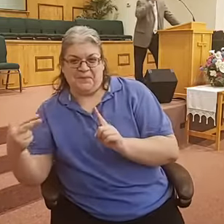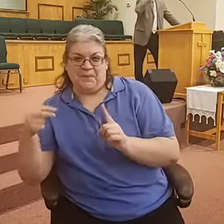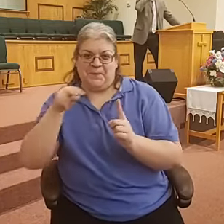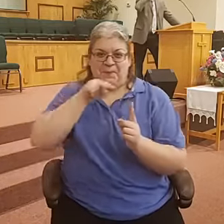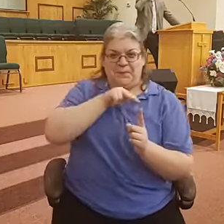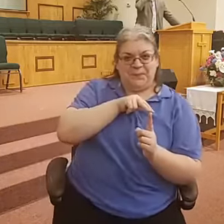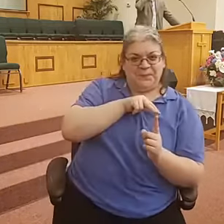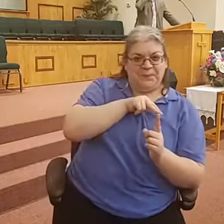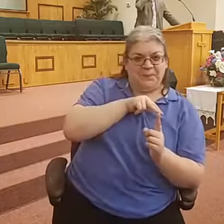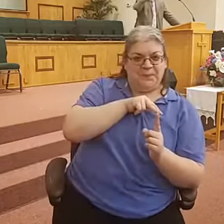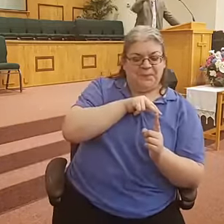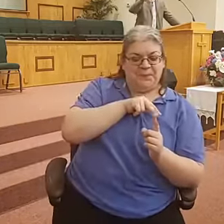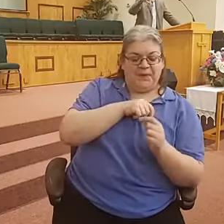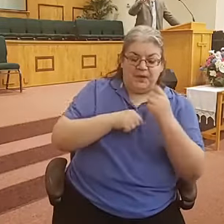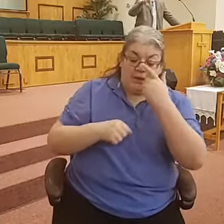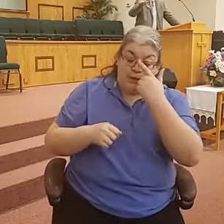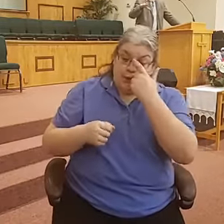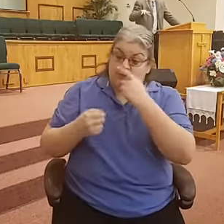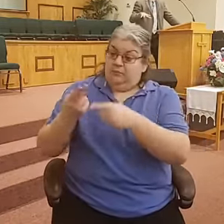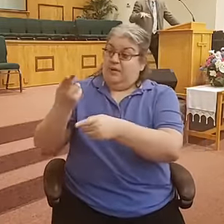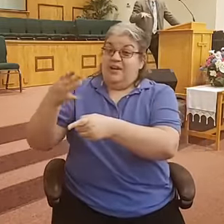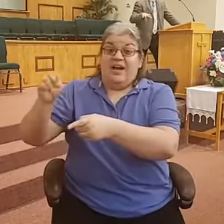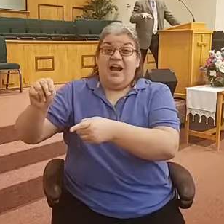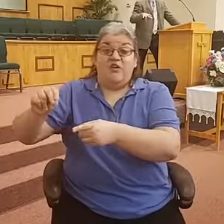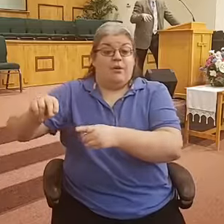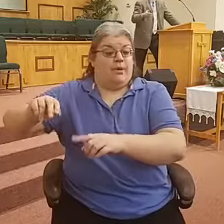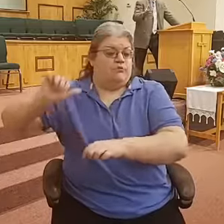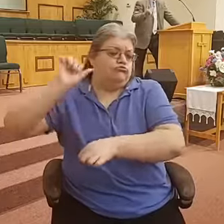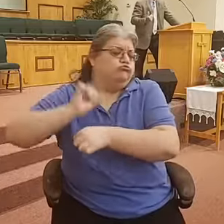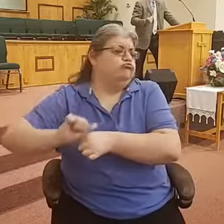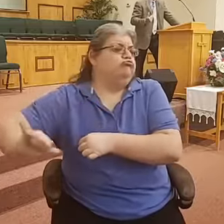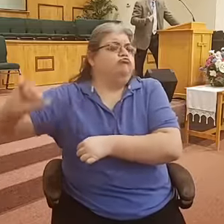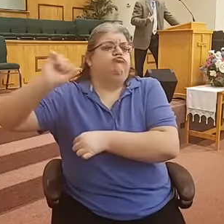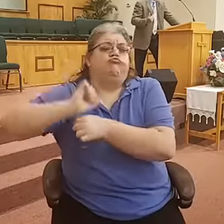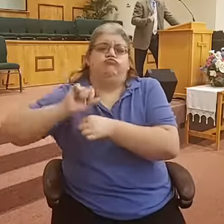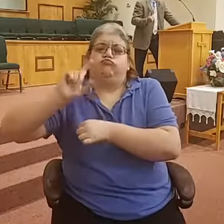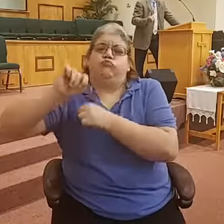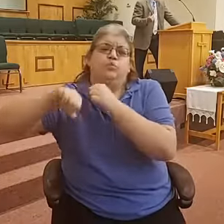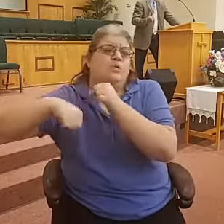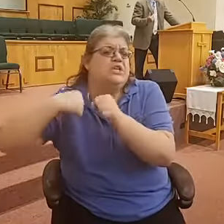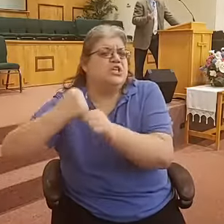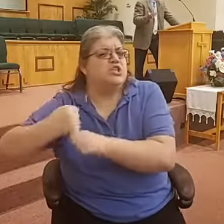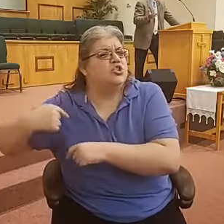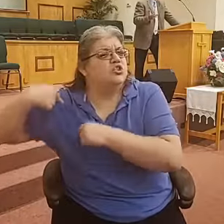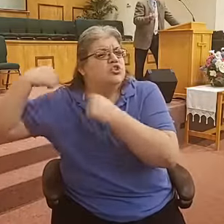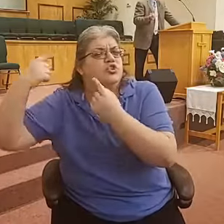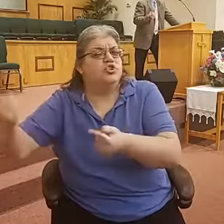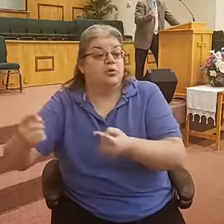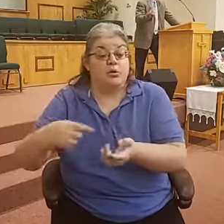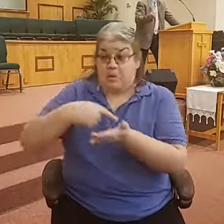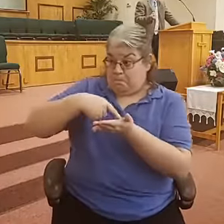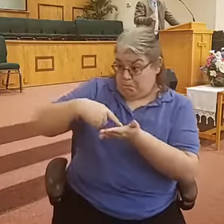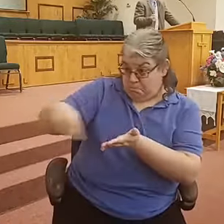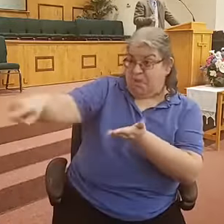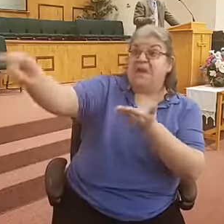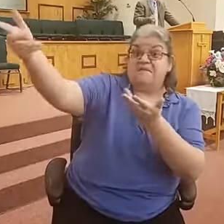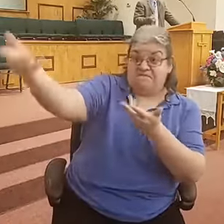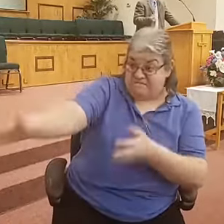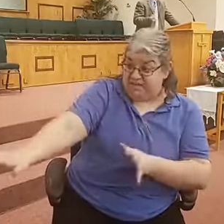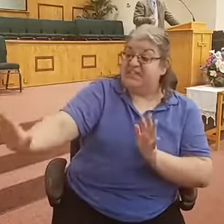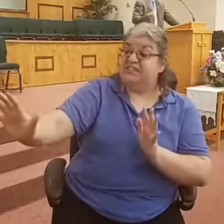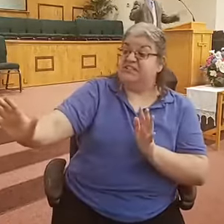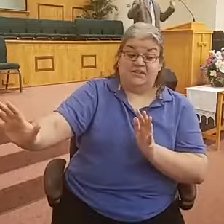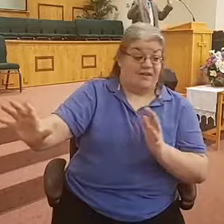here he is. Hiram's done all this work for 20 years. He's been paid. But now he's got this